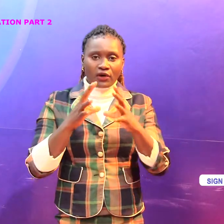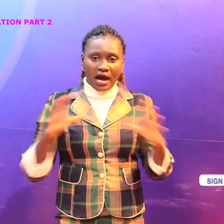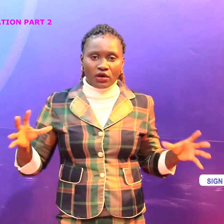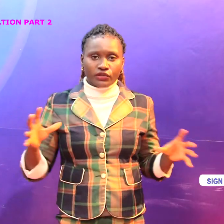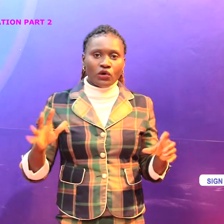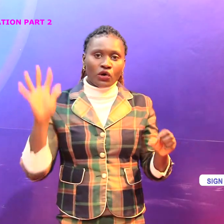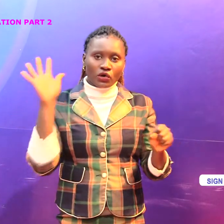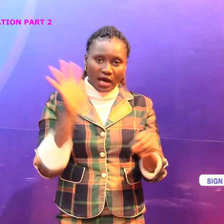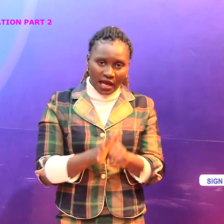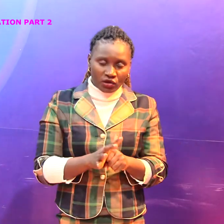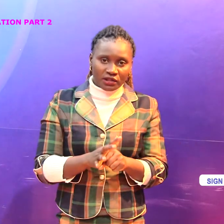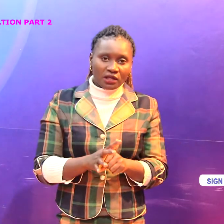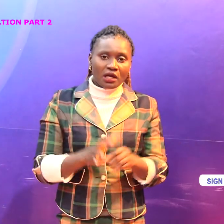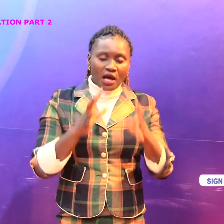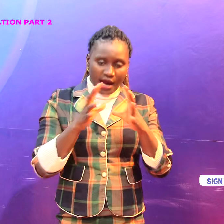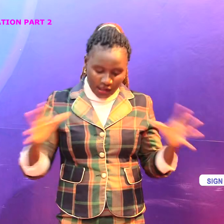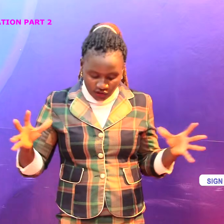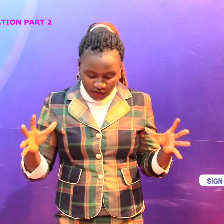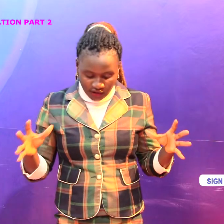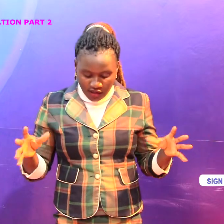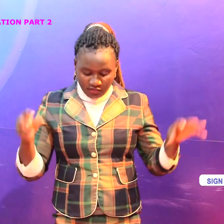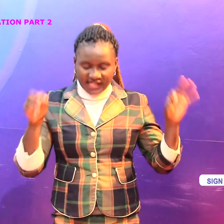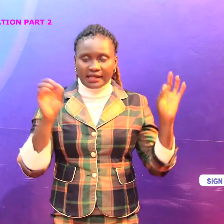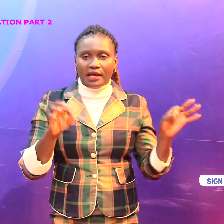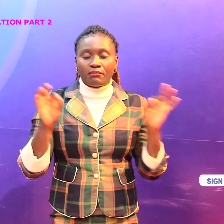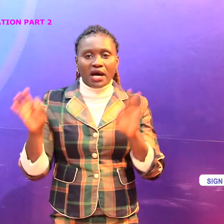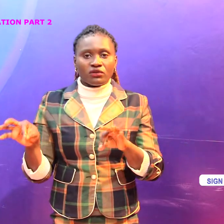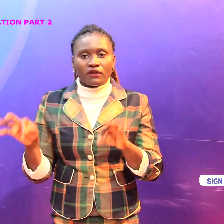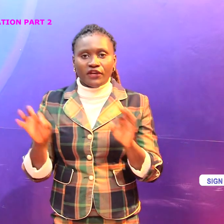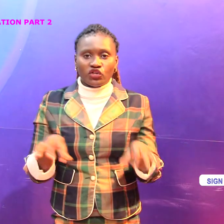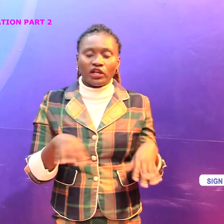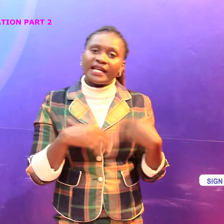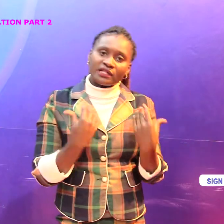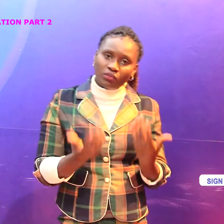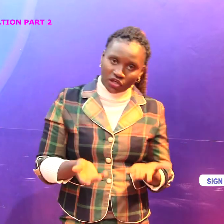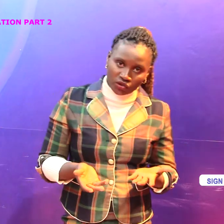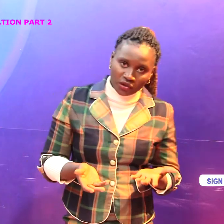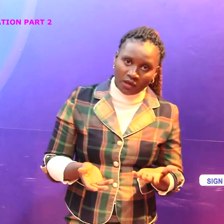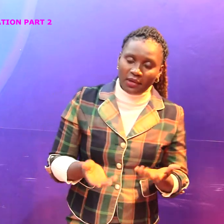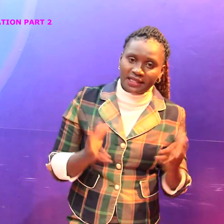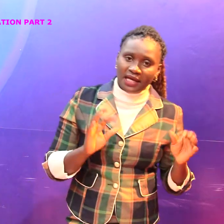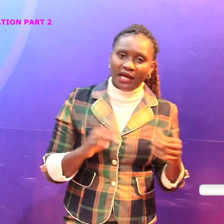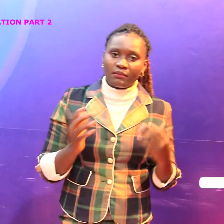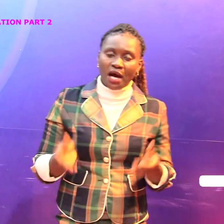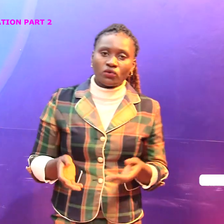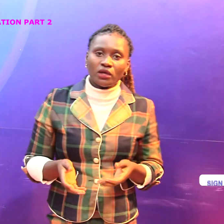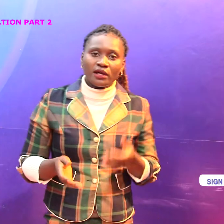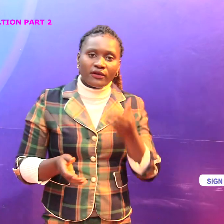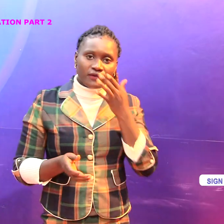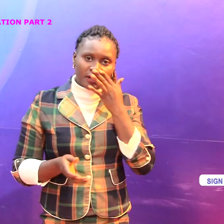a lot or a lot. A lot. Plus an unmanual facial expression. Plus an unmanual